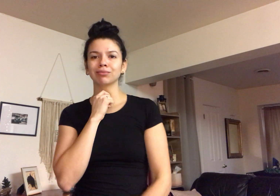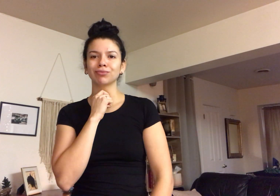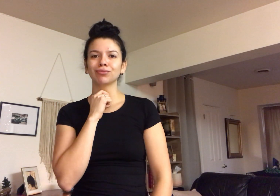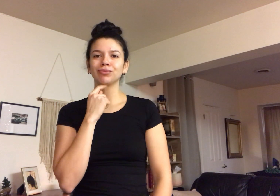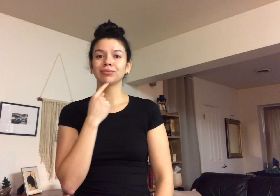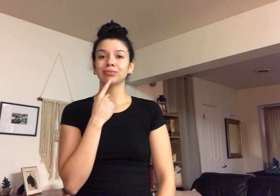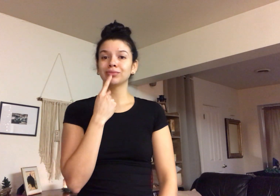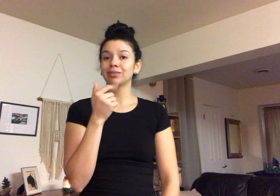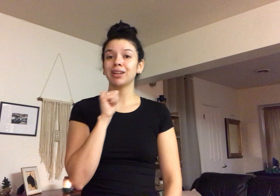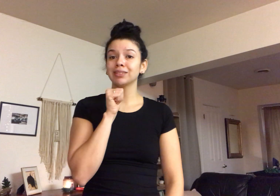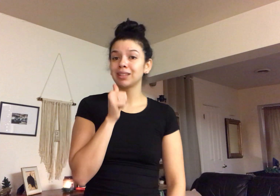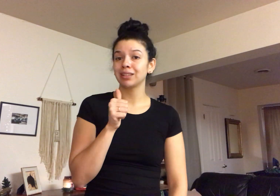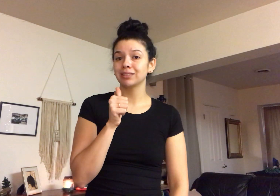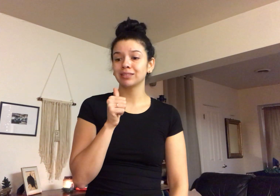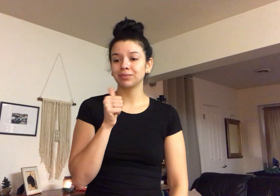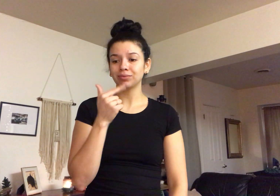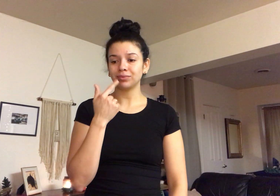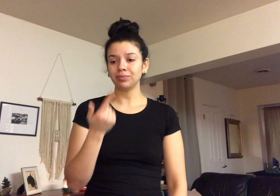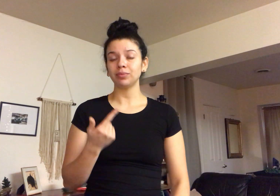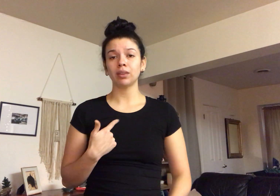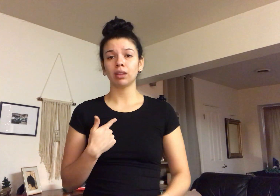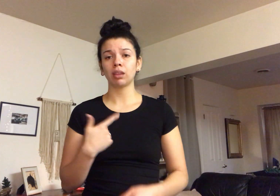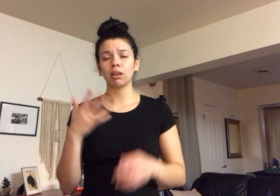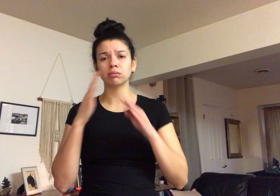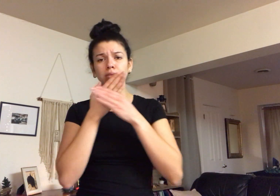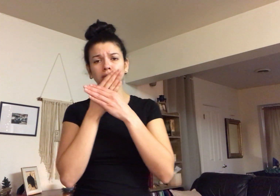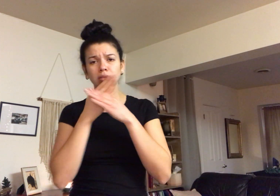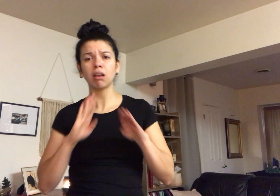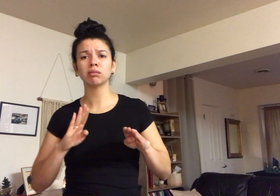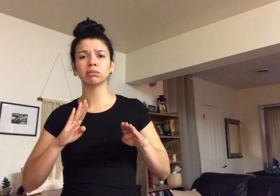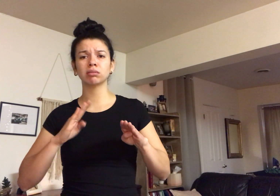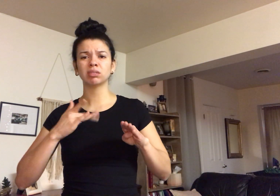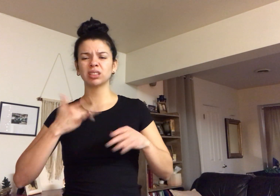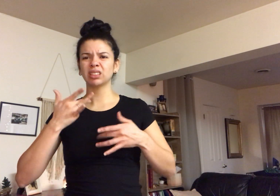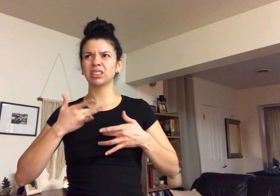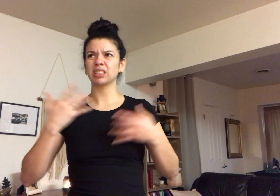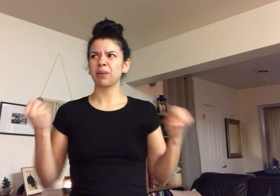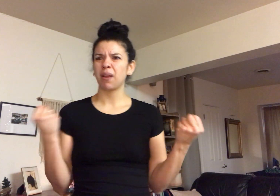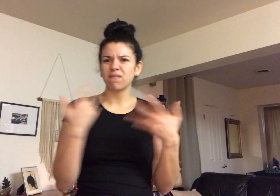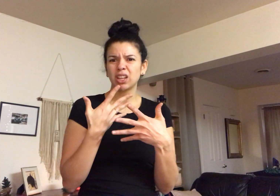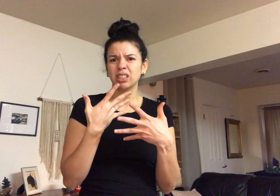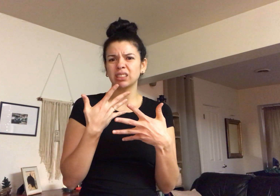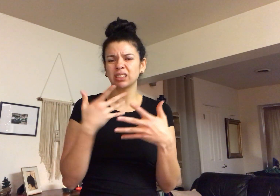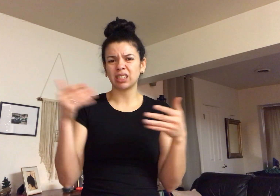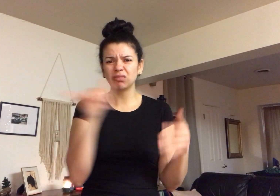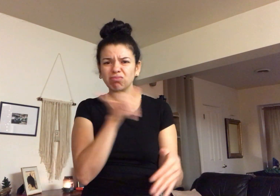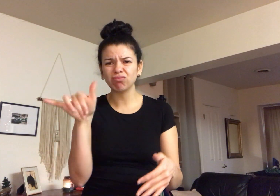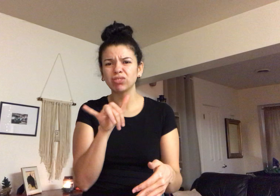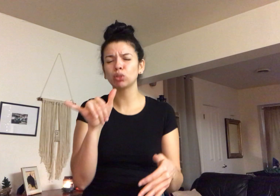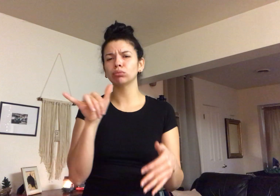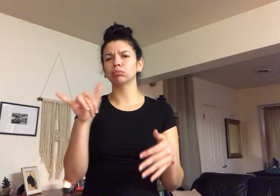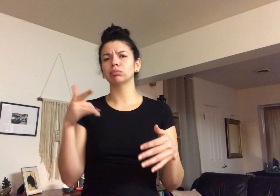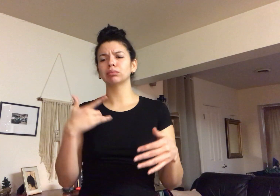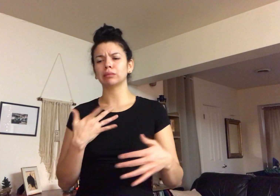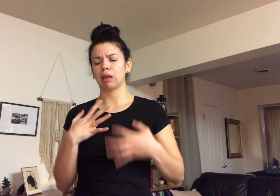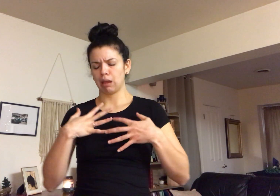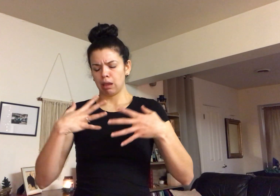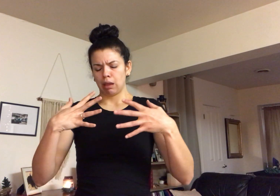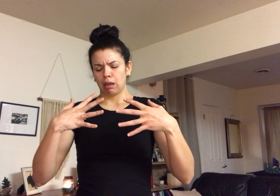fear. It is feeling your flaws, gut-rich guillotine your tongue. It is the air retreating from your chest because it doesn't feel safe in your